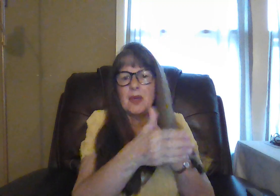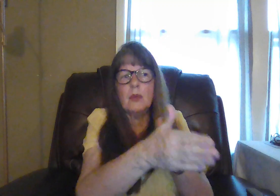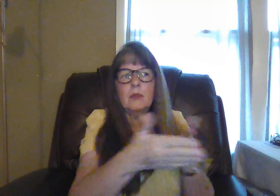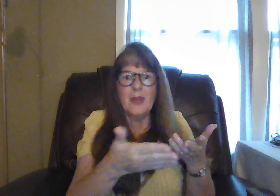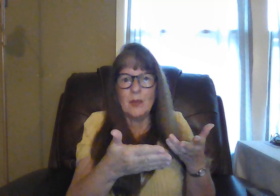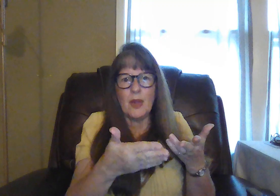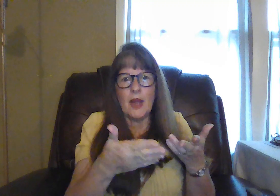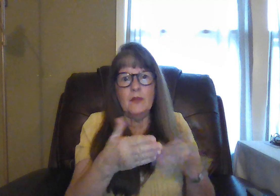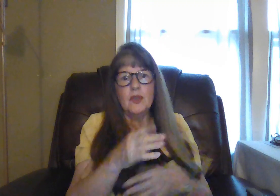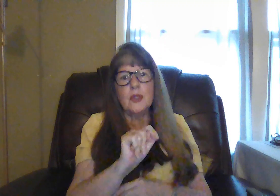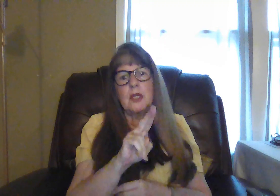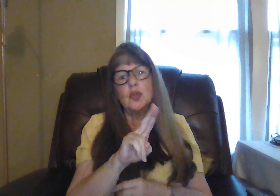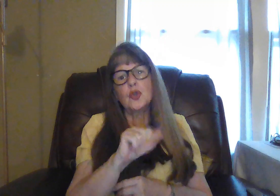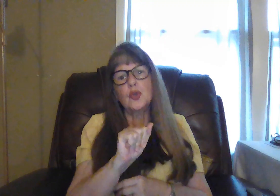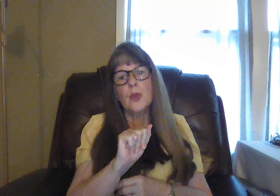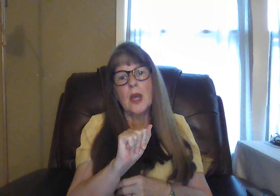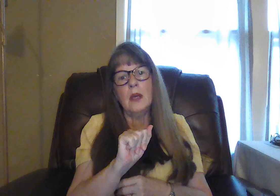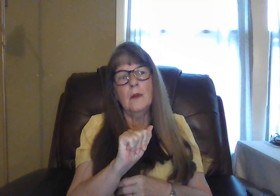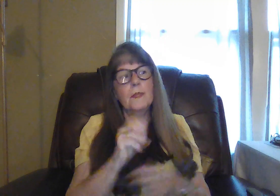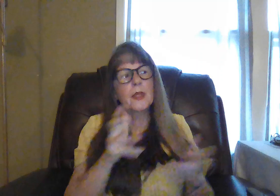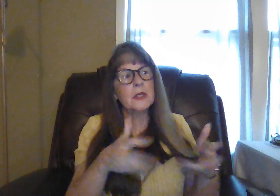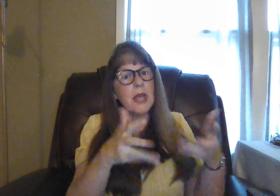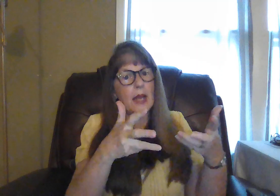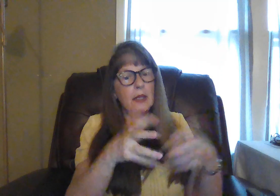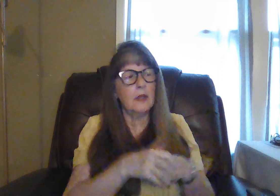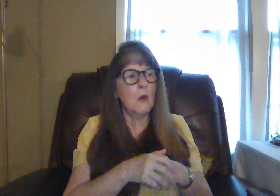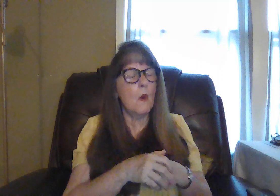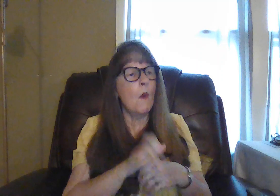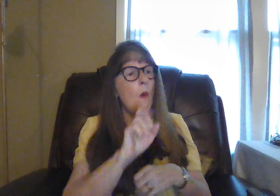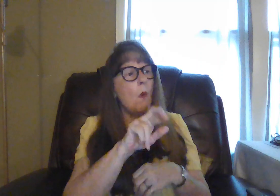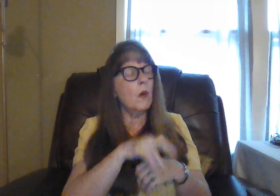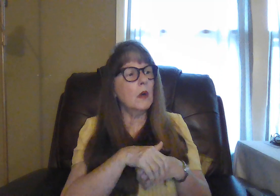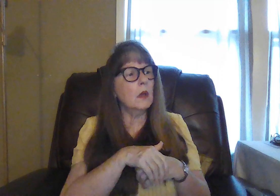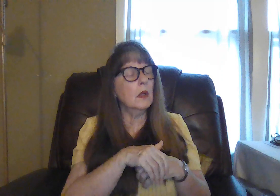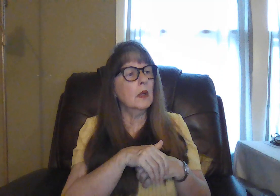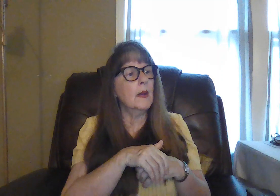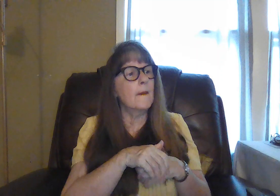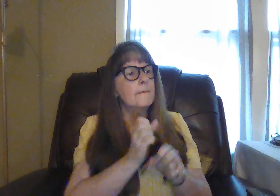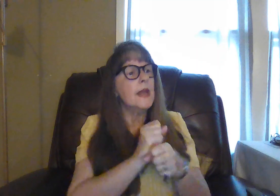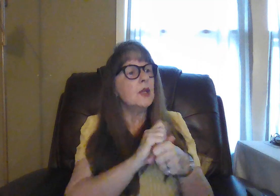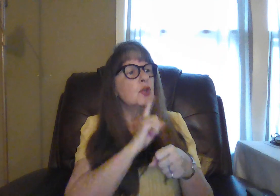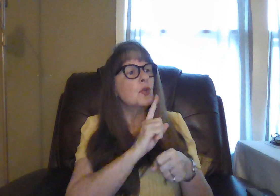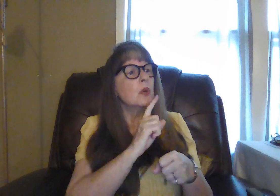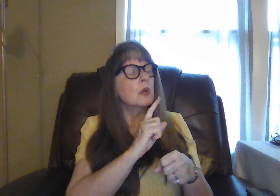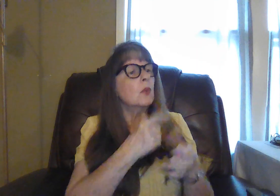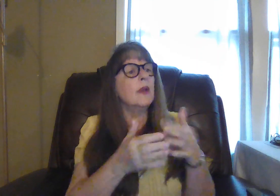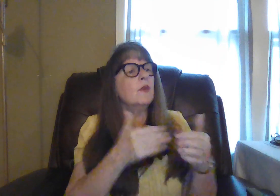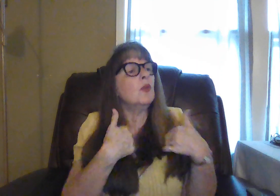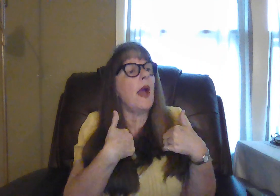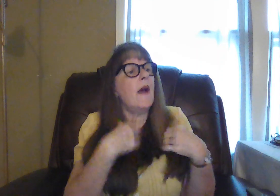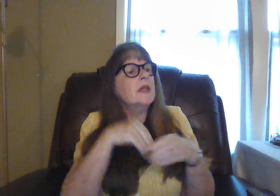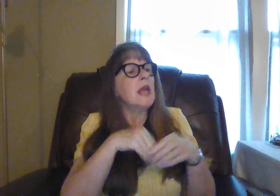well, like what kind of fish? You can say tuna salad, or make sure whatever you have inside